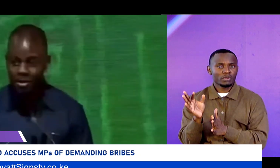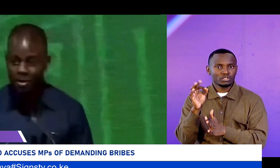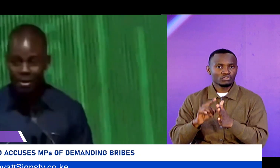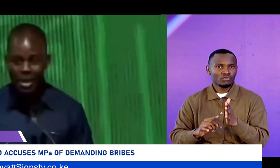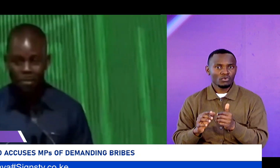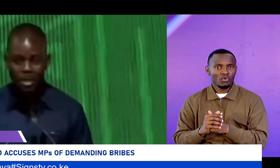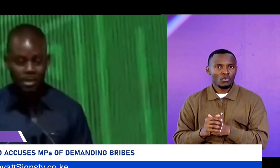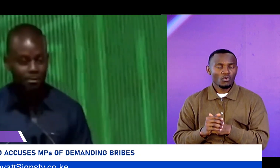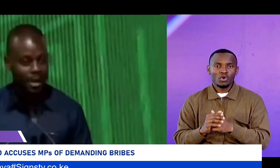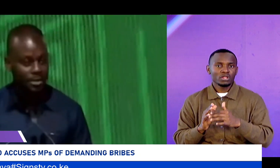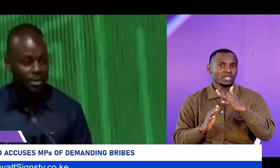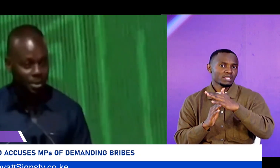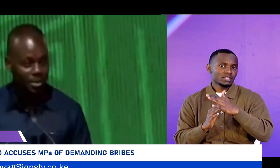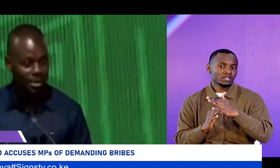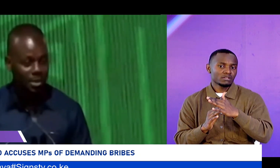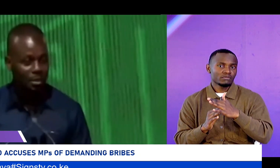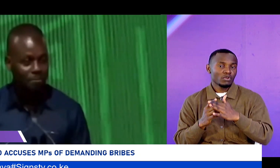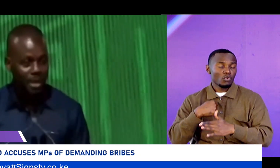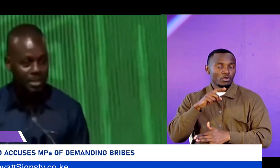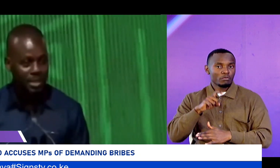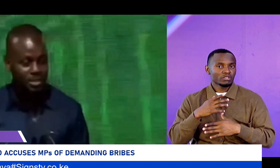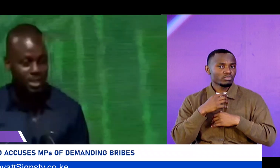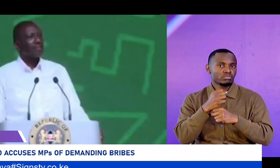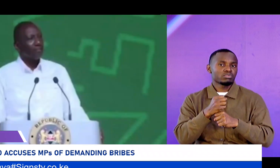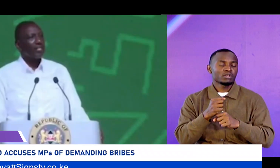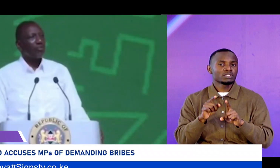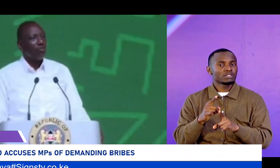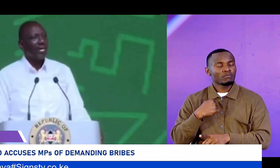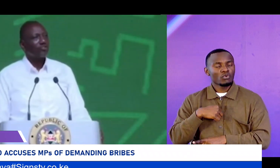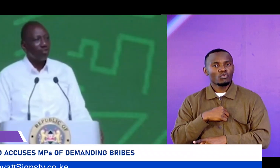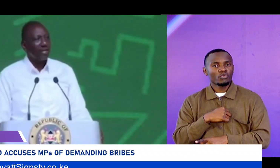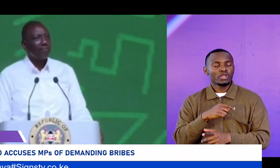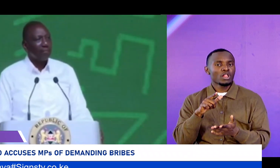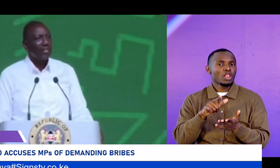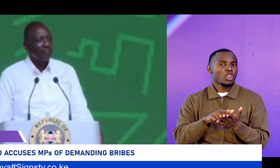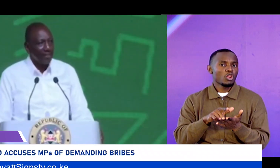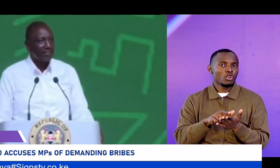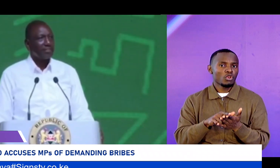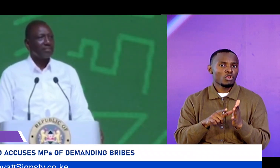the experts are our friends or not. We have passed legislation. Somebody who has stolen public funds